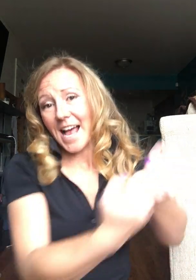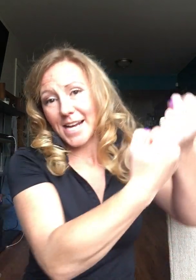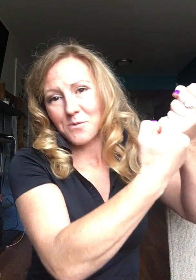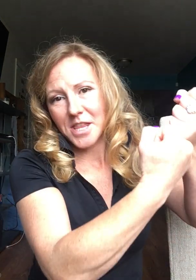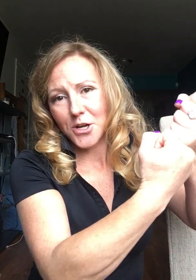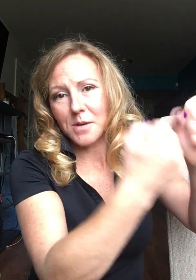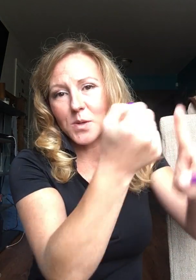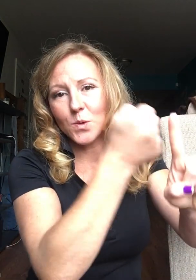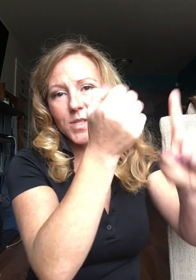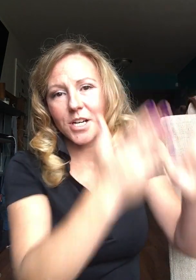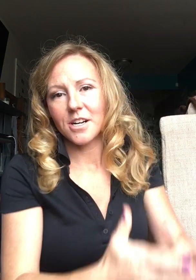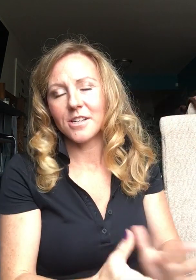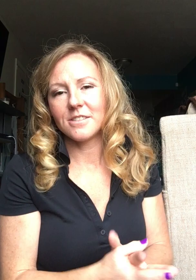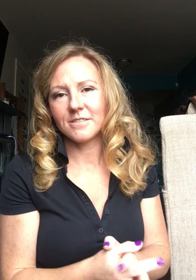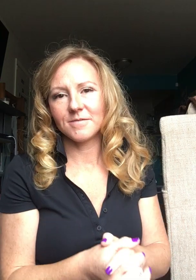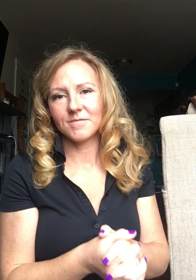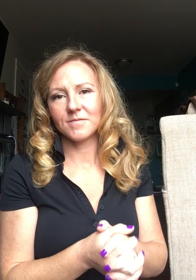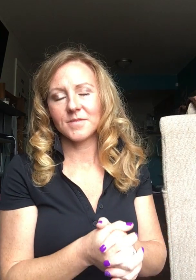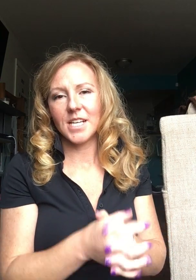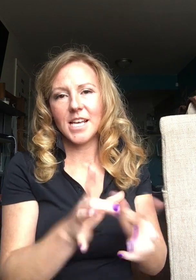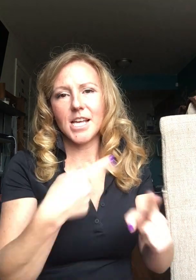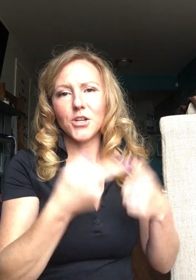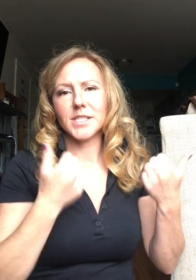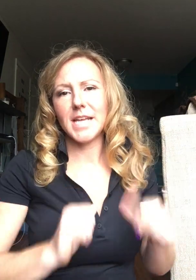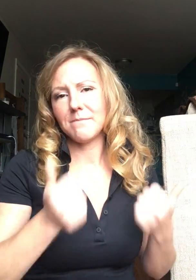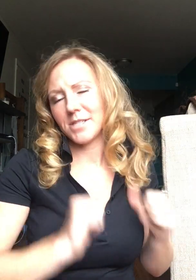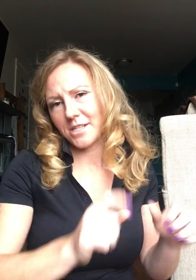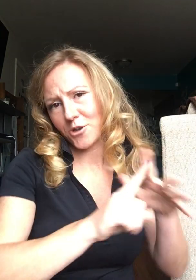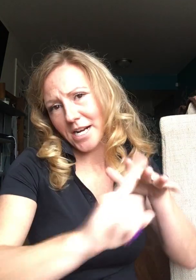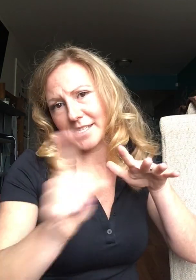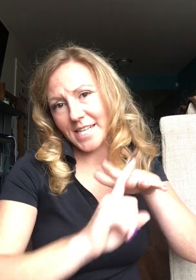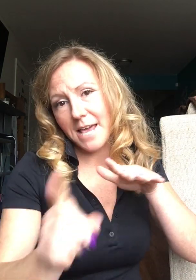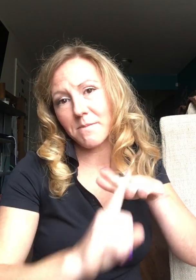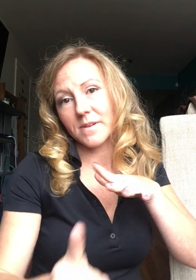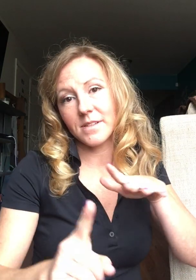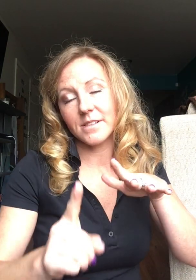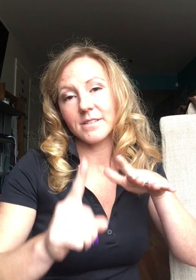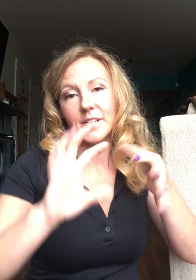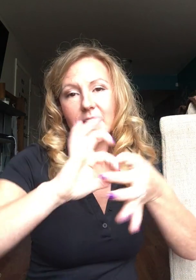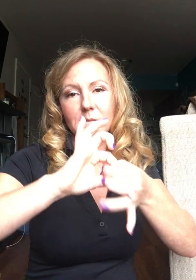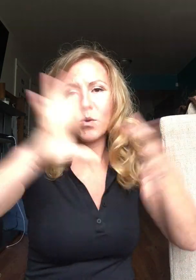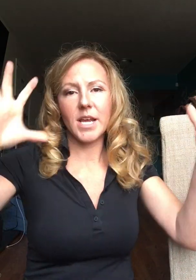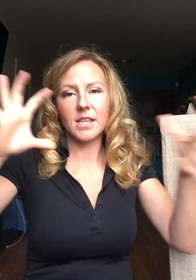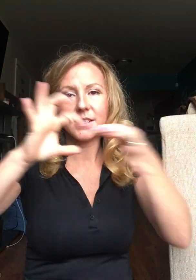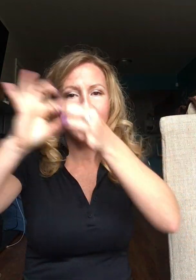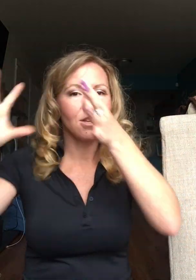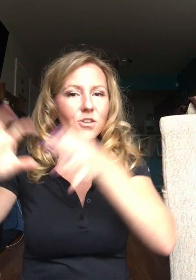side with your abuser in your attempts to try to escape and break the